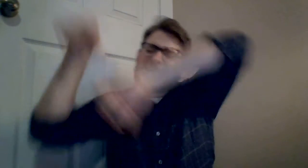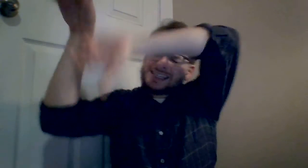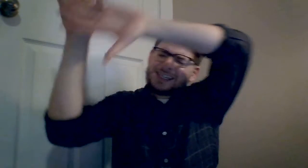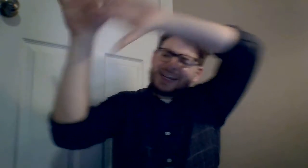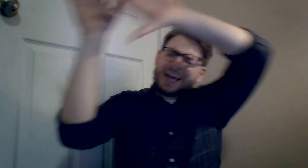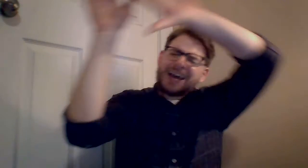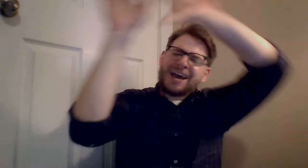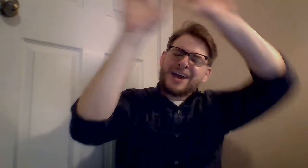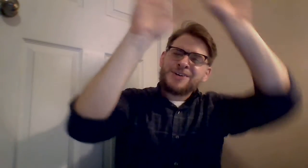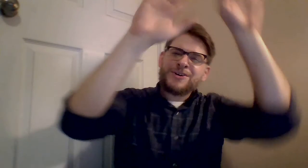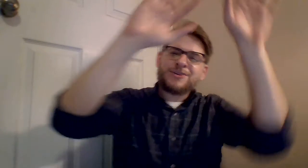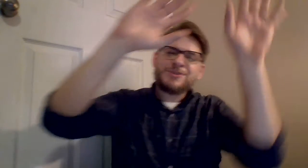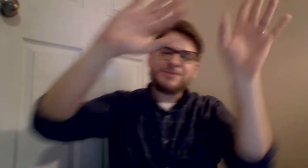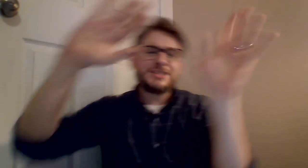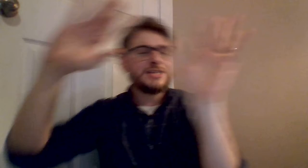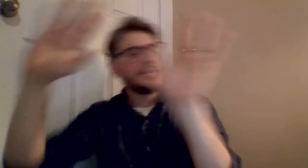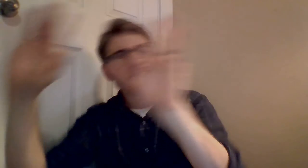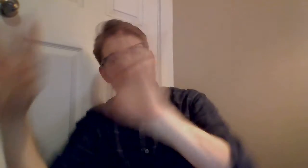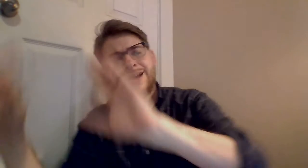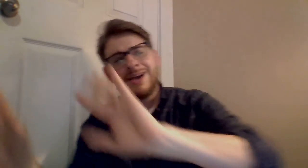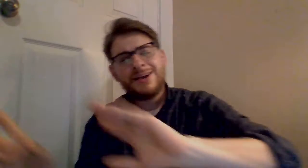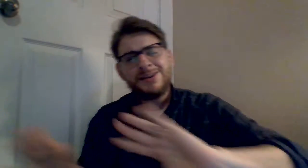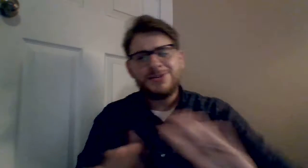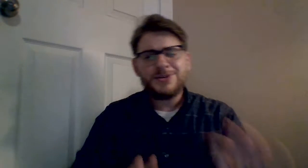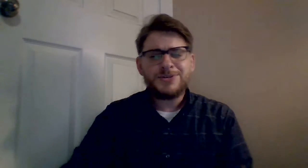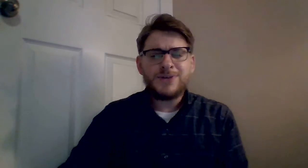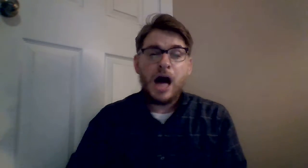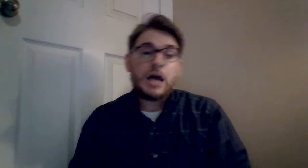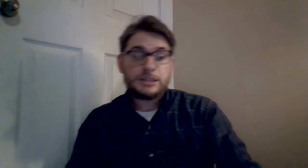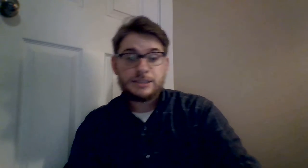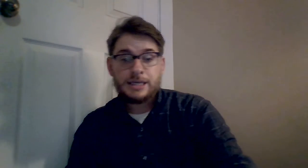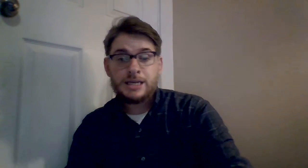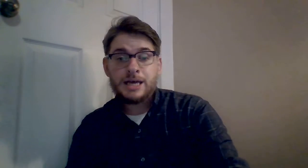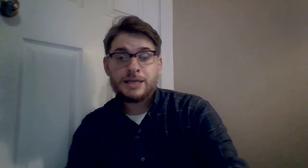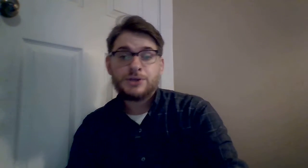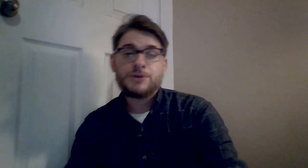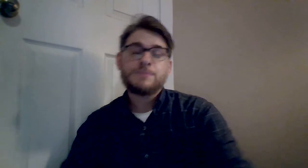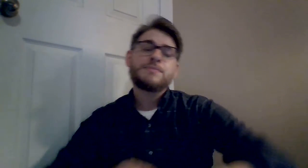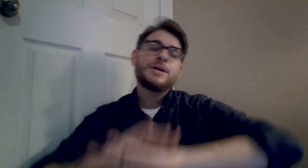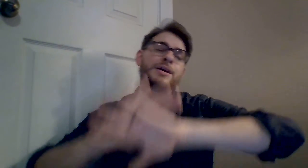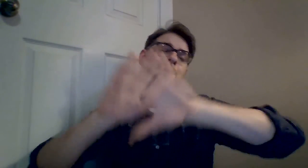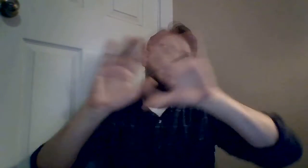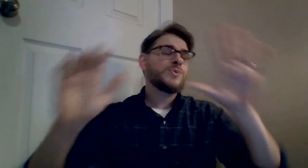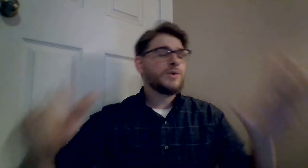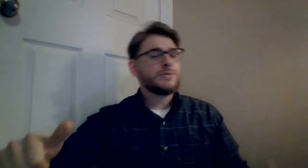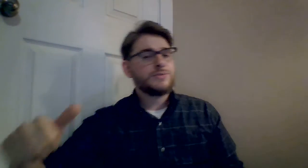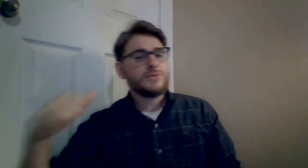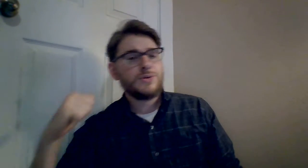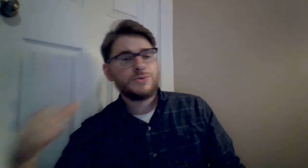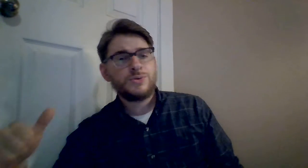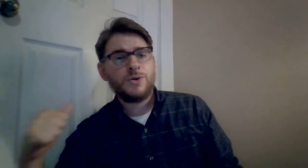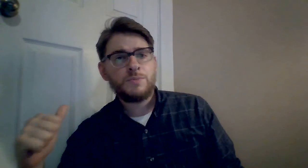Day-O, me say day-O. Daylight come and me won't go home.